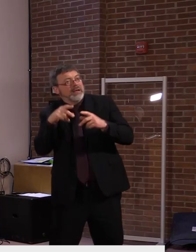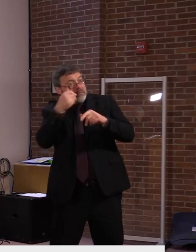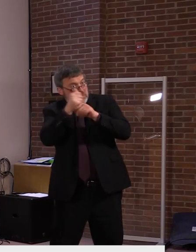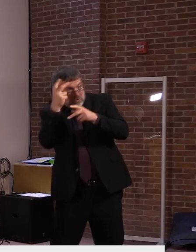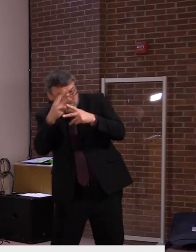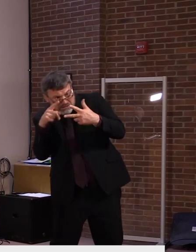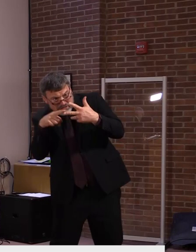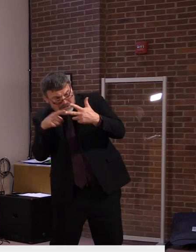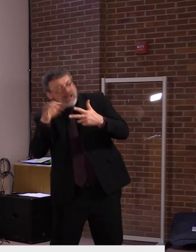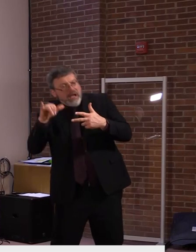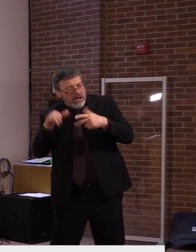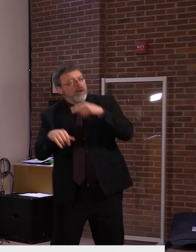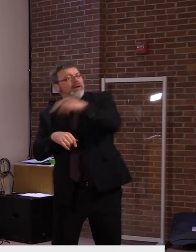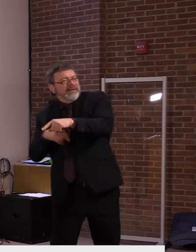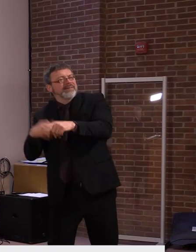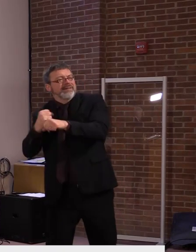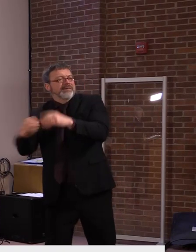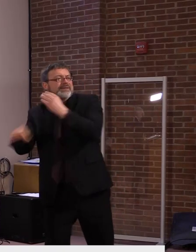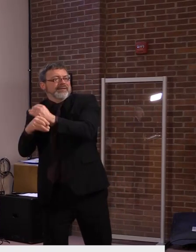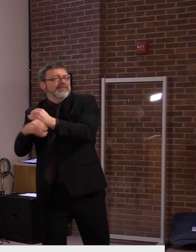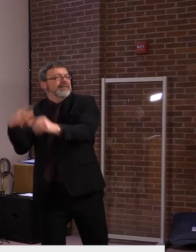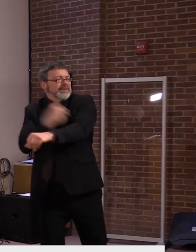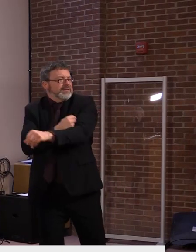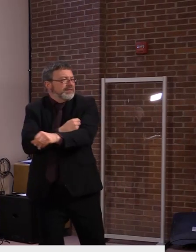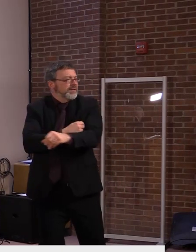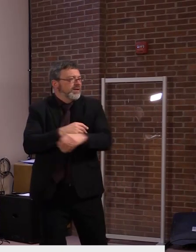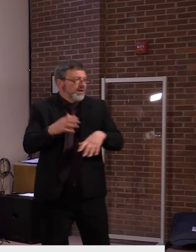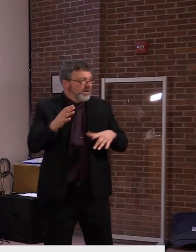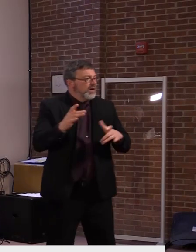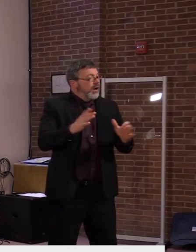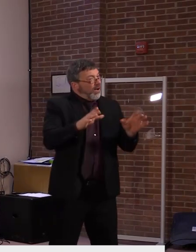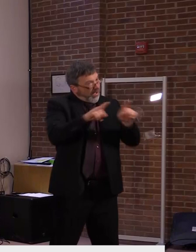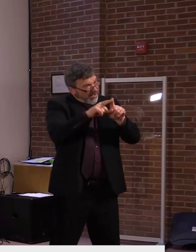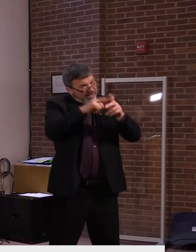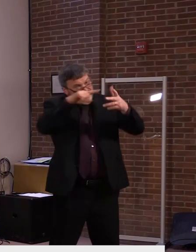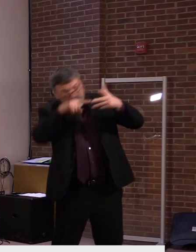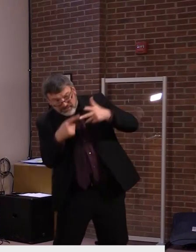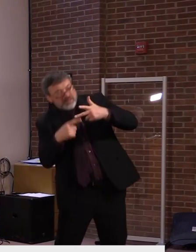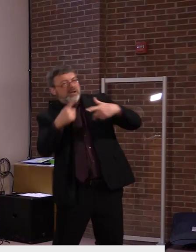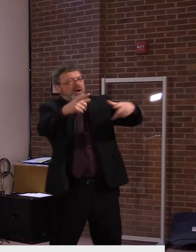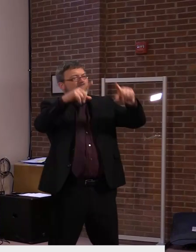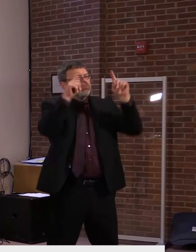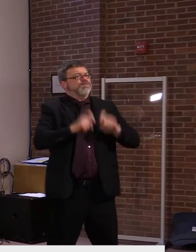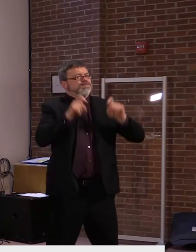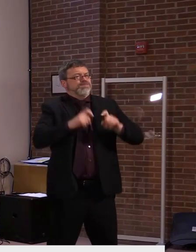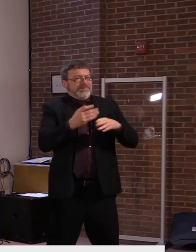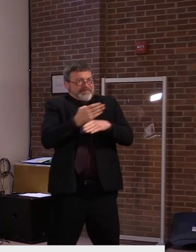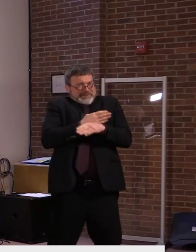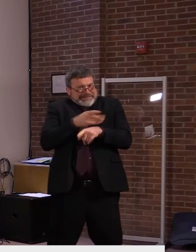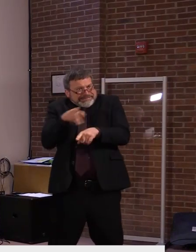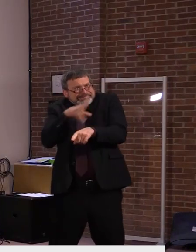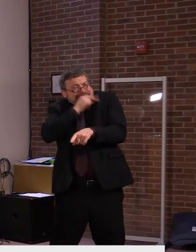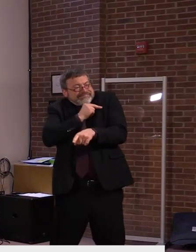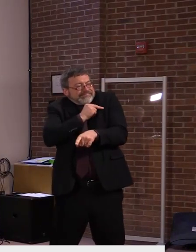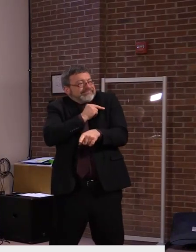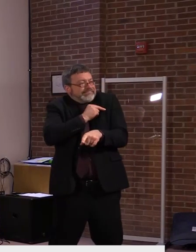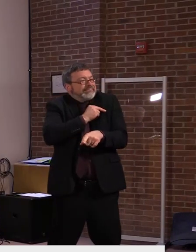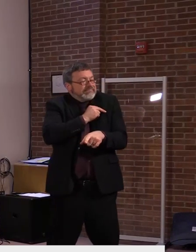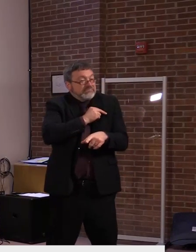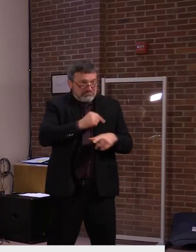before Thanksgiving if you're gathering with others. Now I'll turn it over to Dr. Levine for a health update.